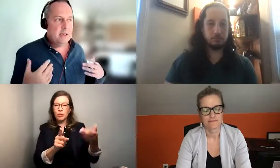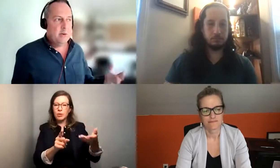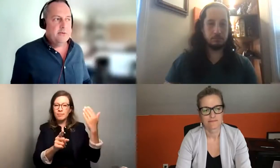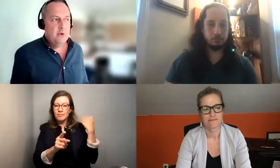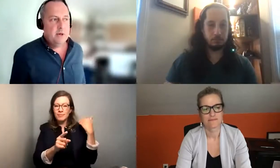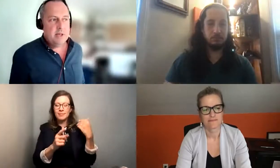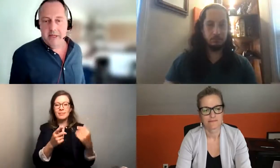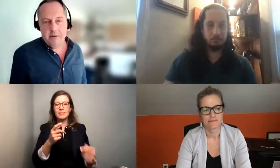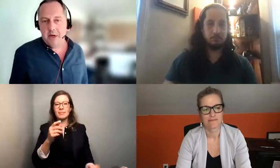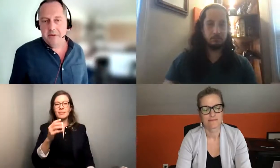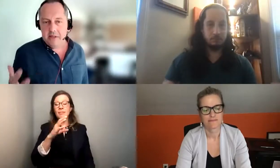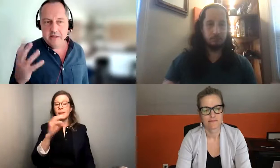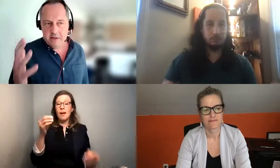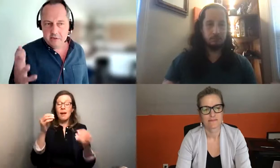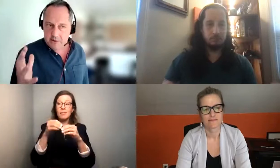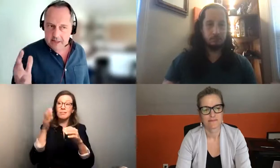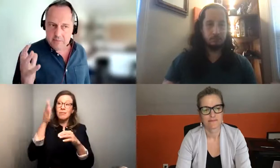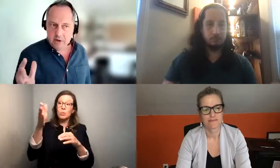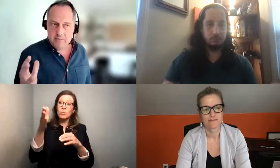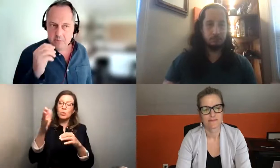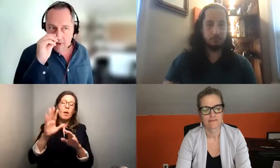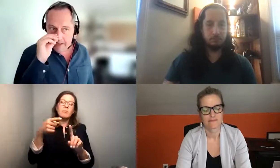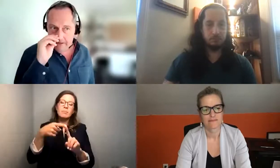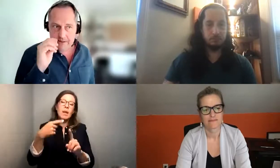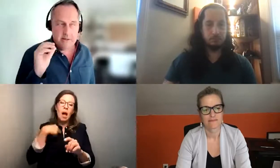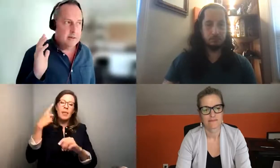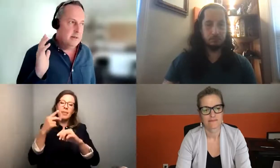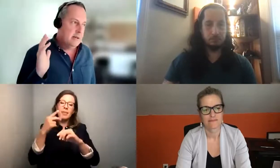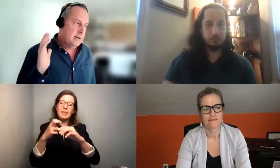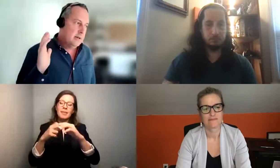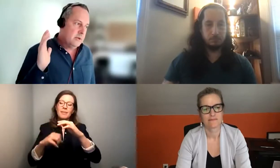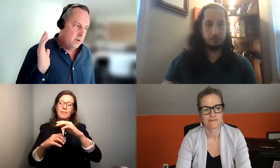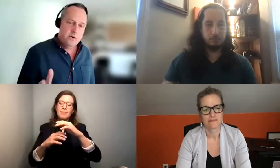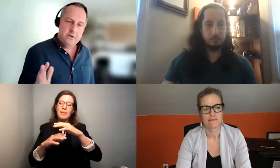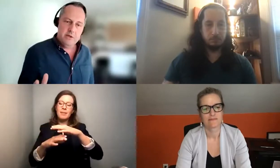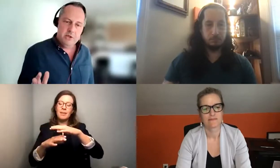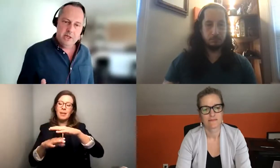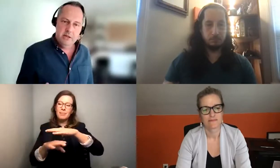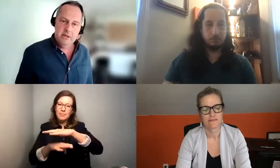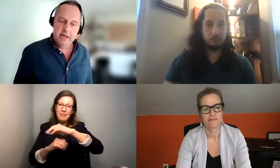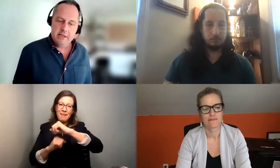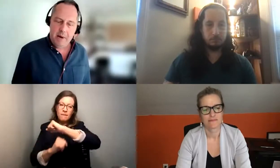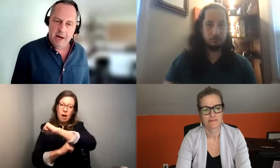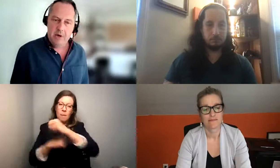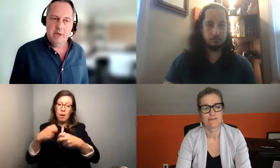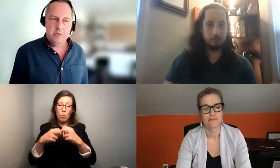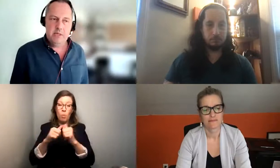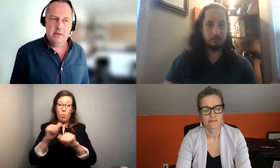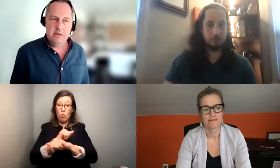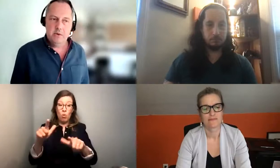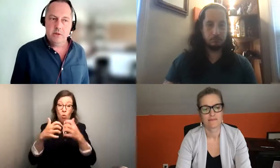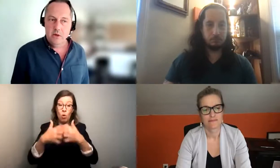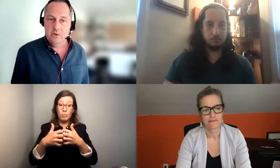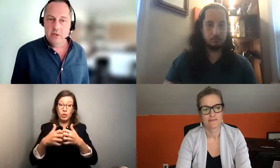And going forward, I think this is the fundamental problem with all of the machine learning, is the power is